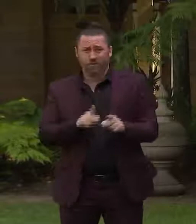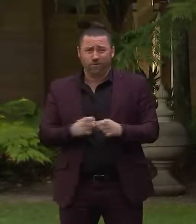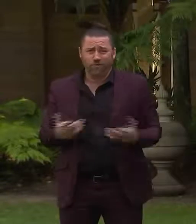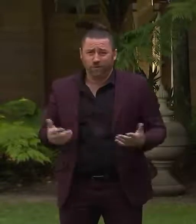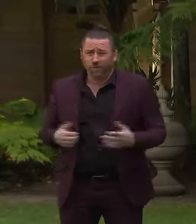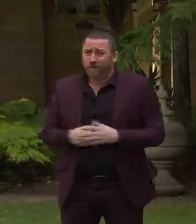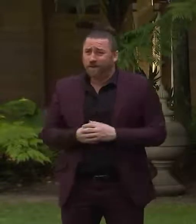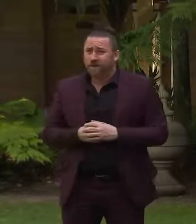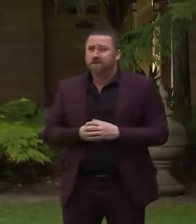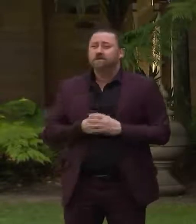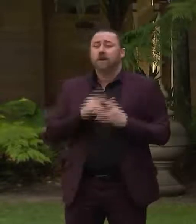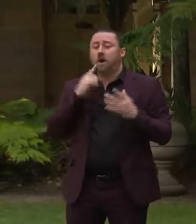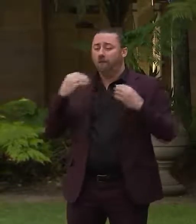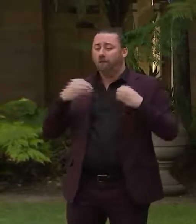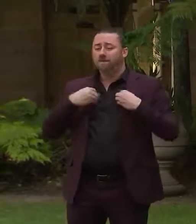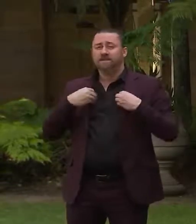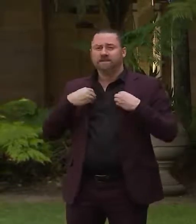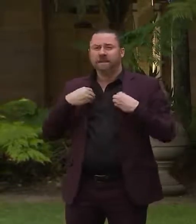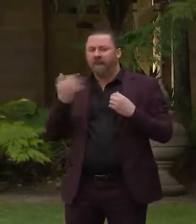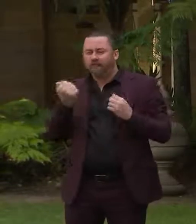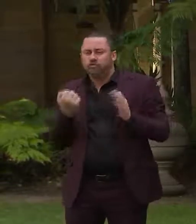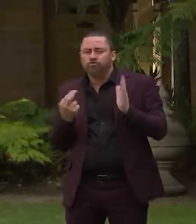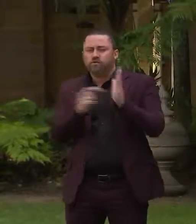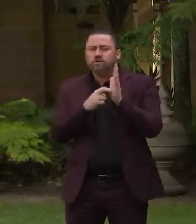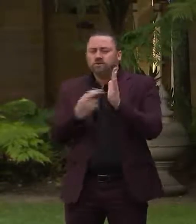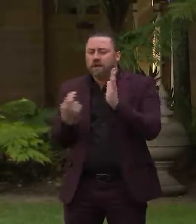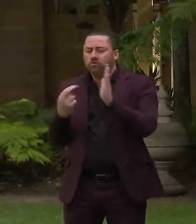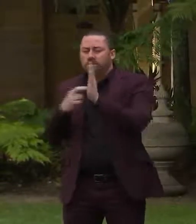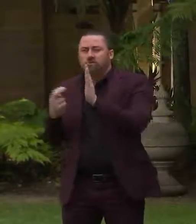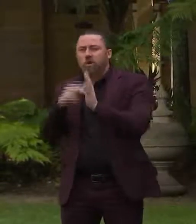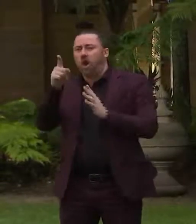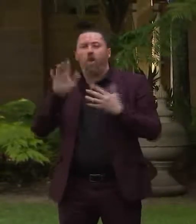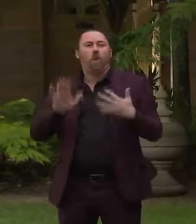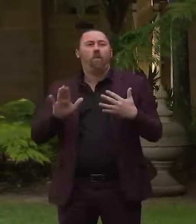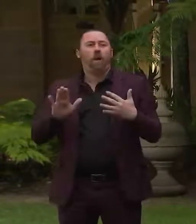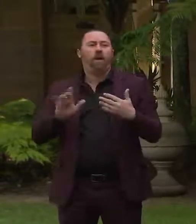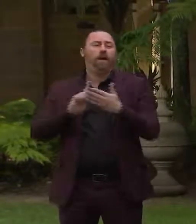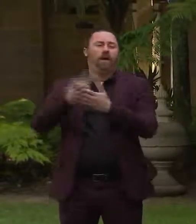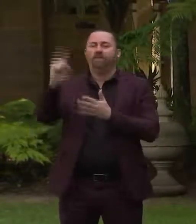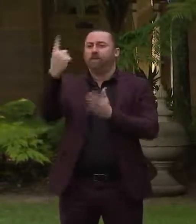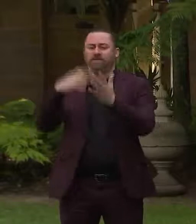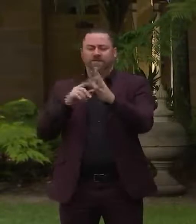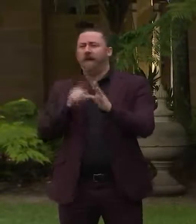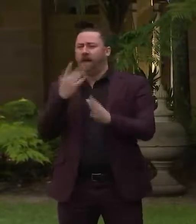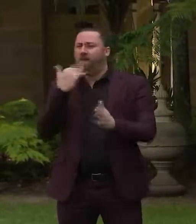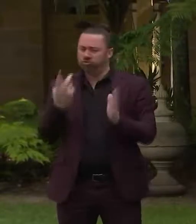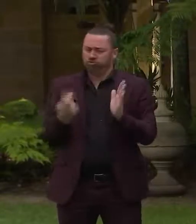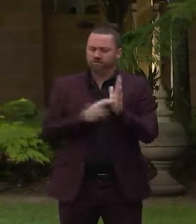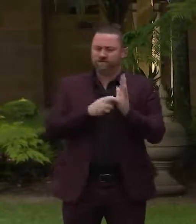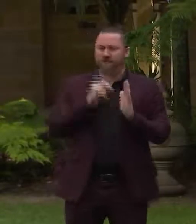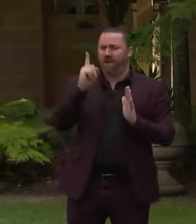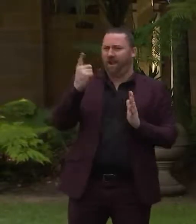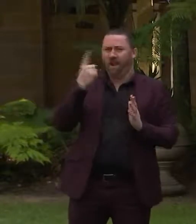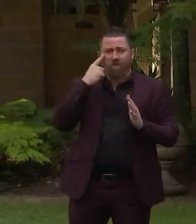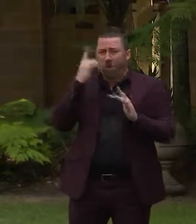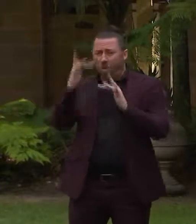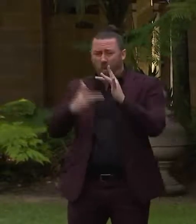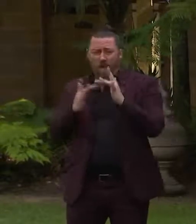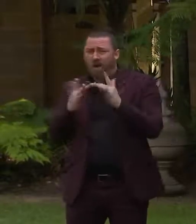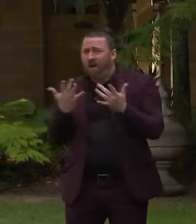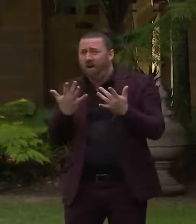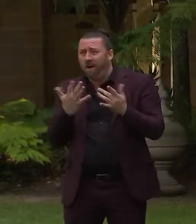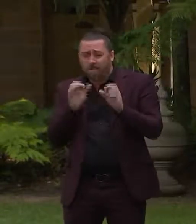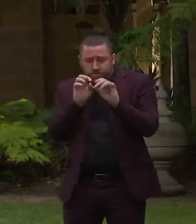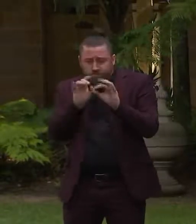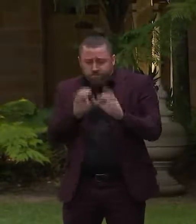on businesses registering for the app. So we'd urge them not to wait till the 1st of May, get started now, apply online now to be able